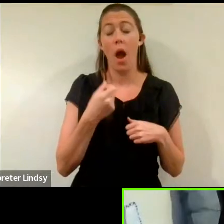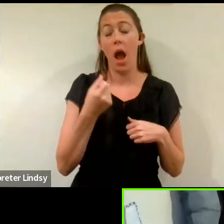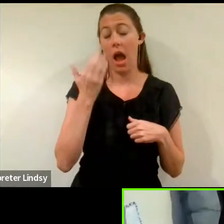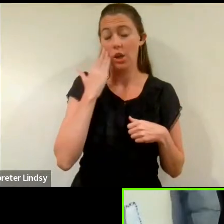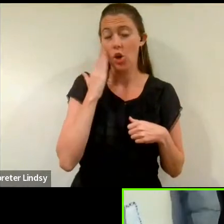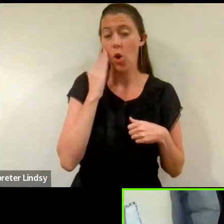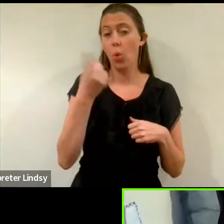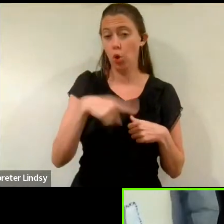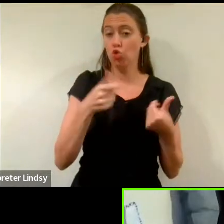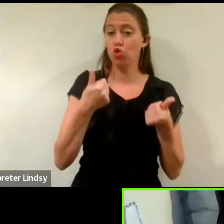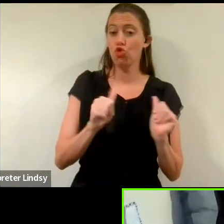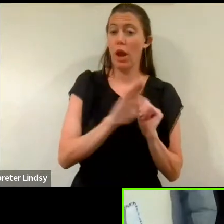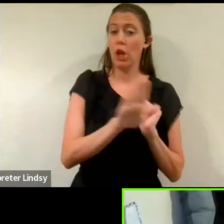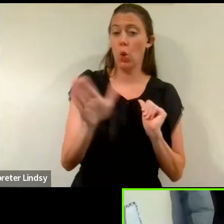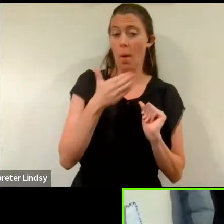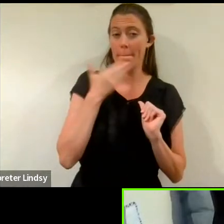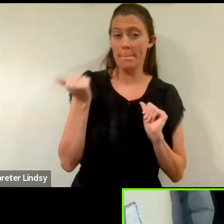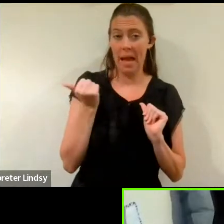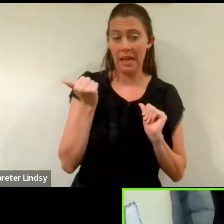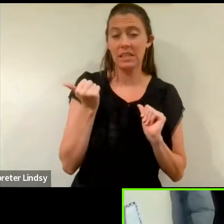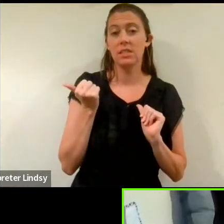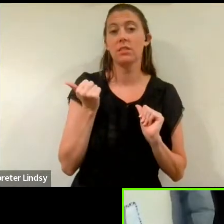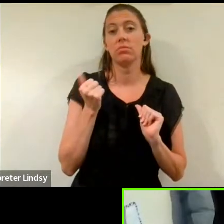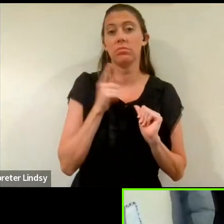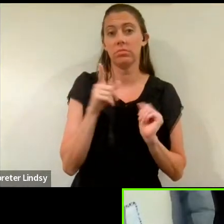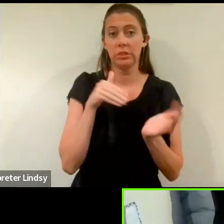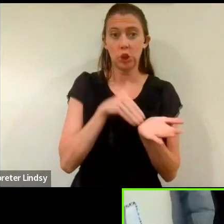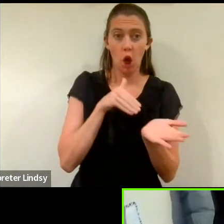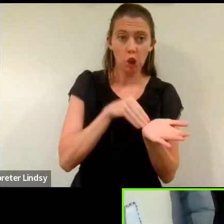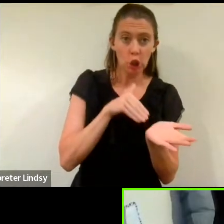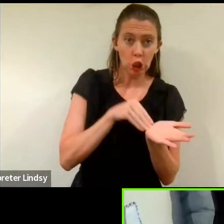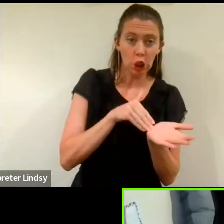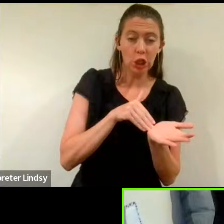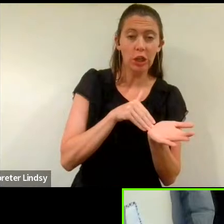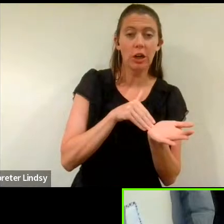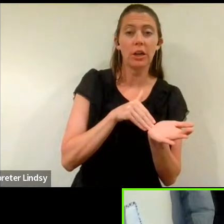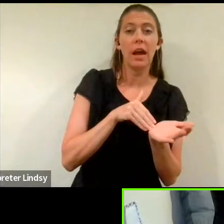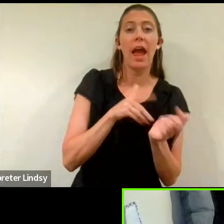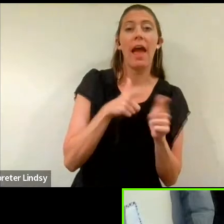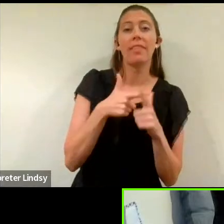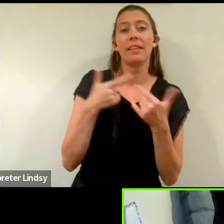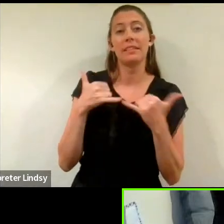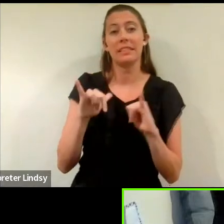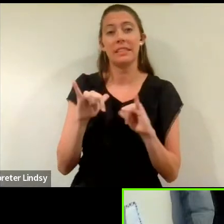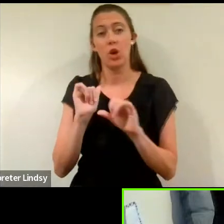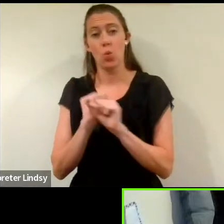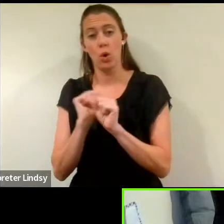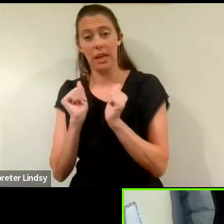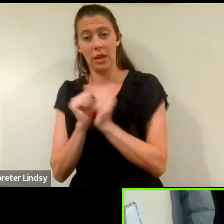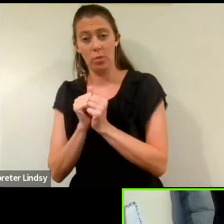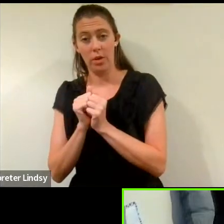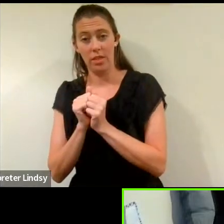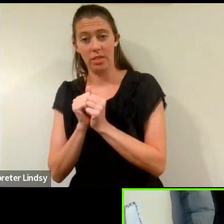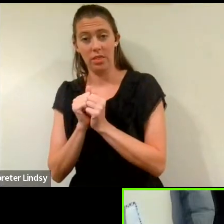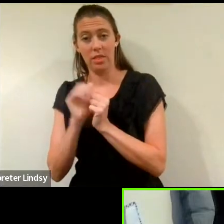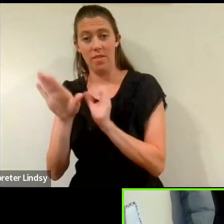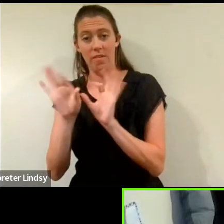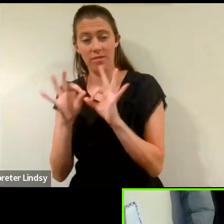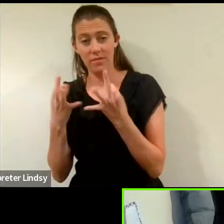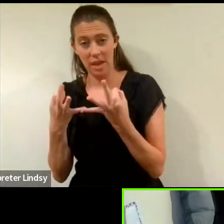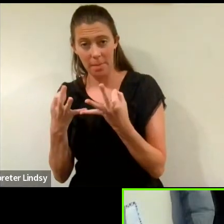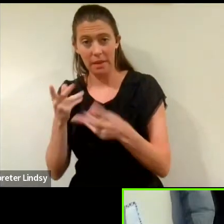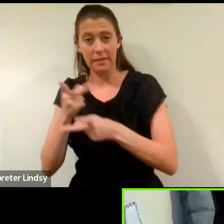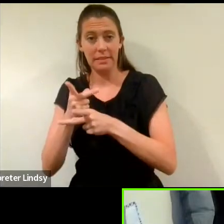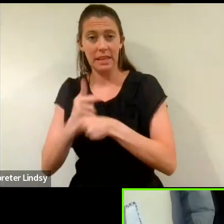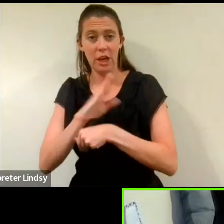pediatrician and dealing with small children and parents who sometimes have minds that are not as malleable as you